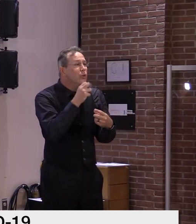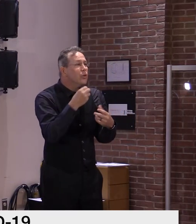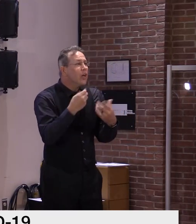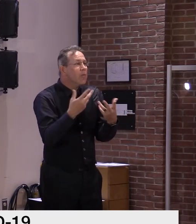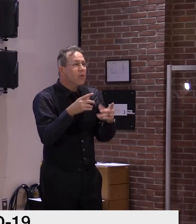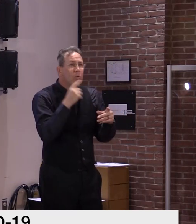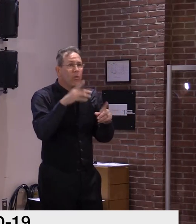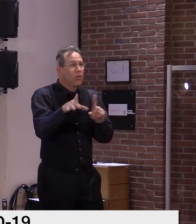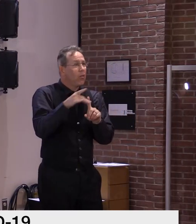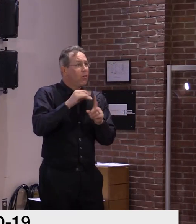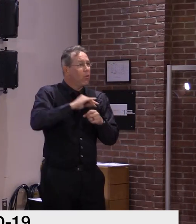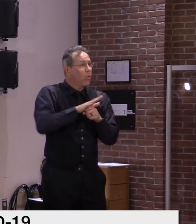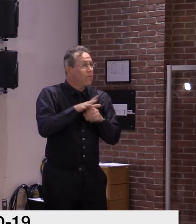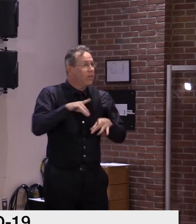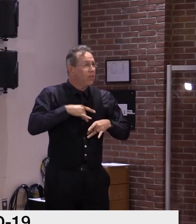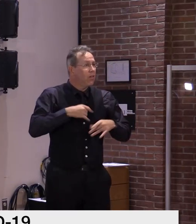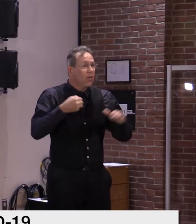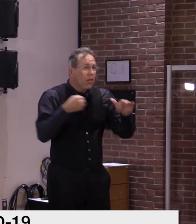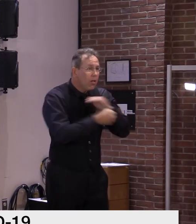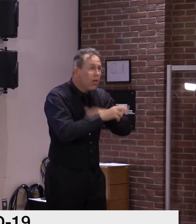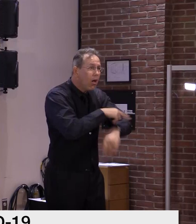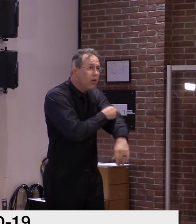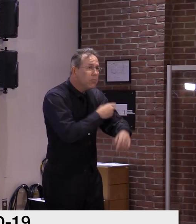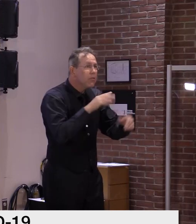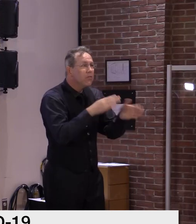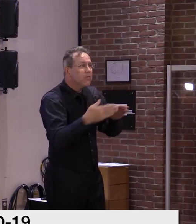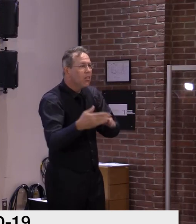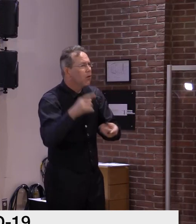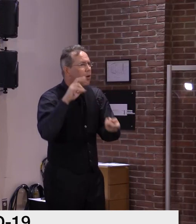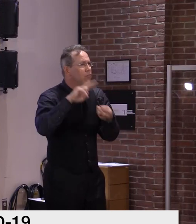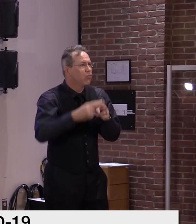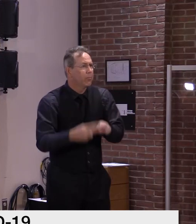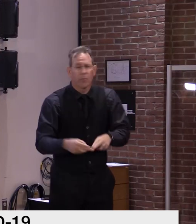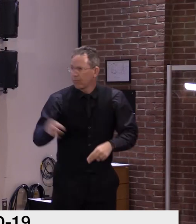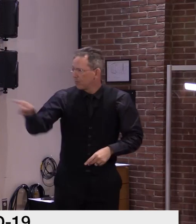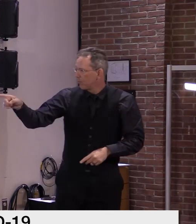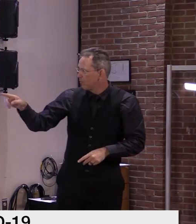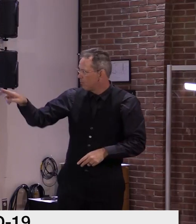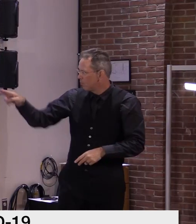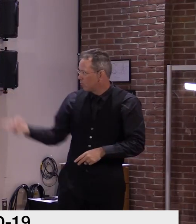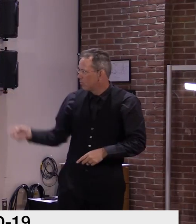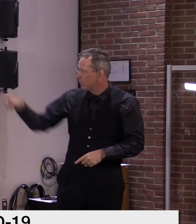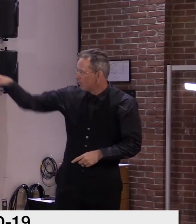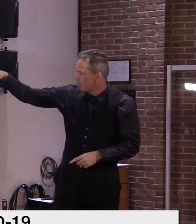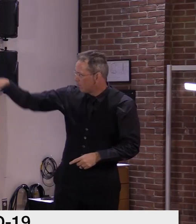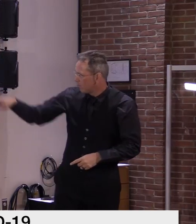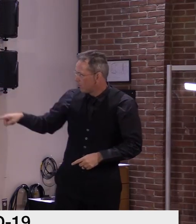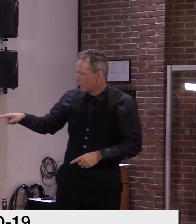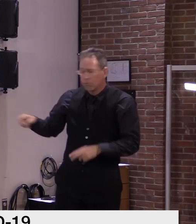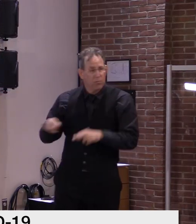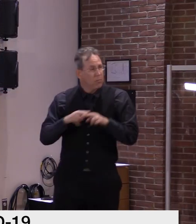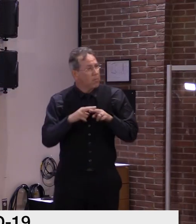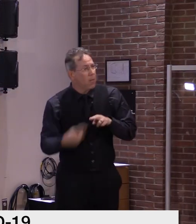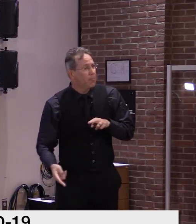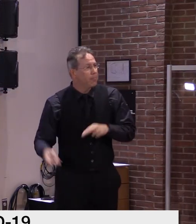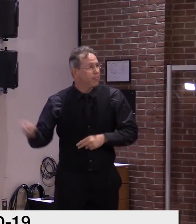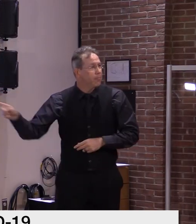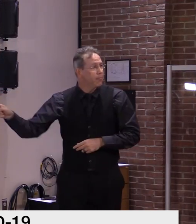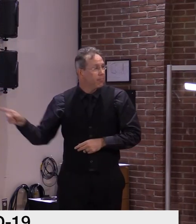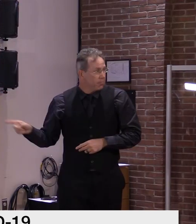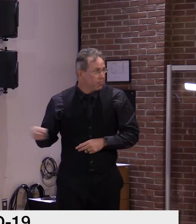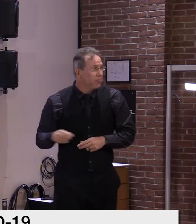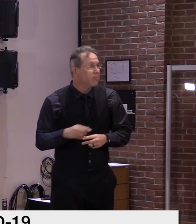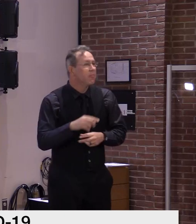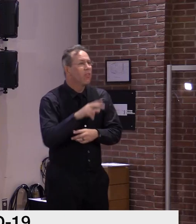Vermont. This week, Vermont is reporting 390 new COVID-19 cases, 146 fewer than last